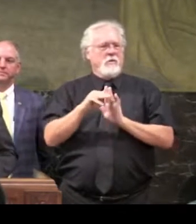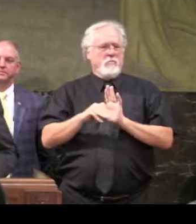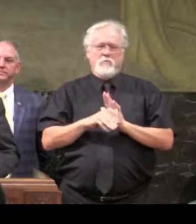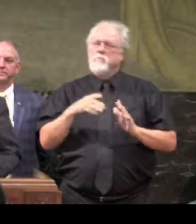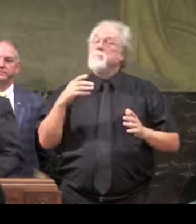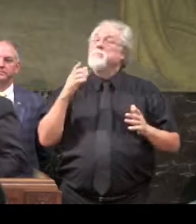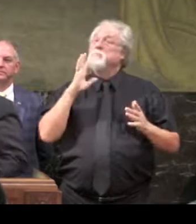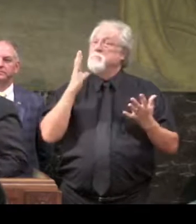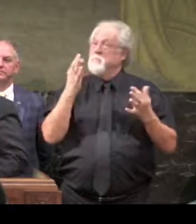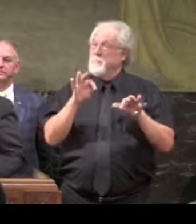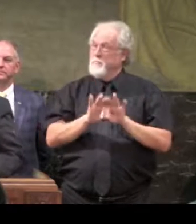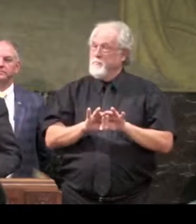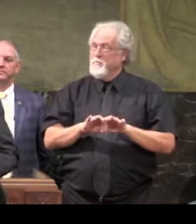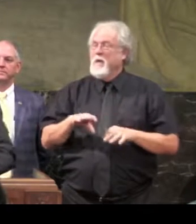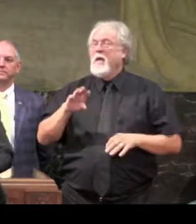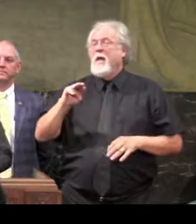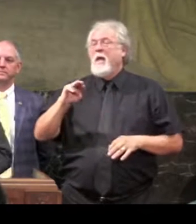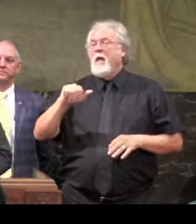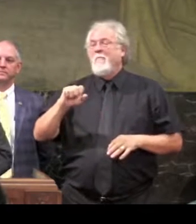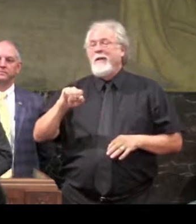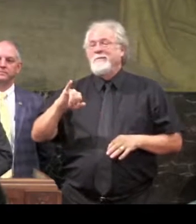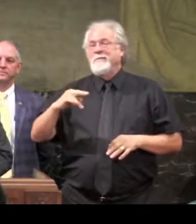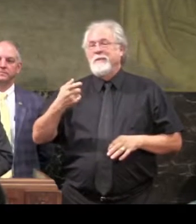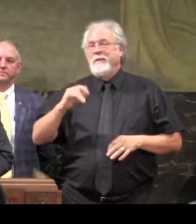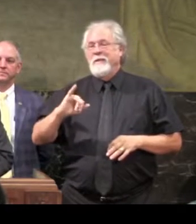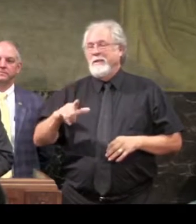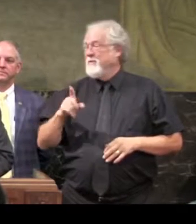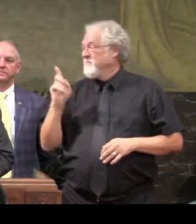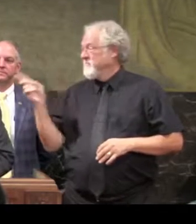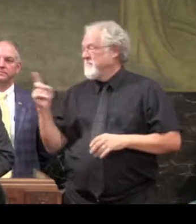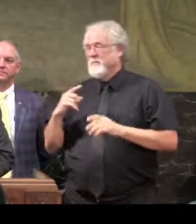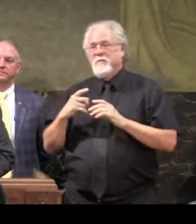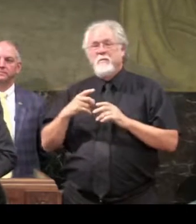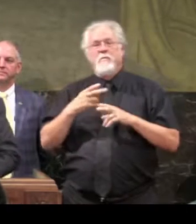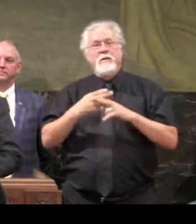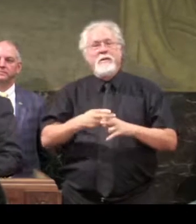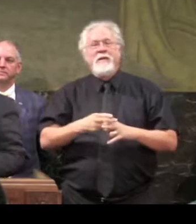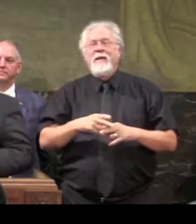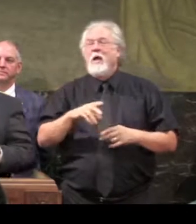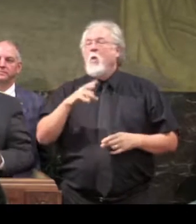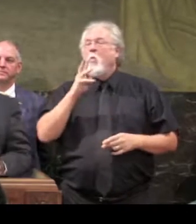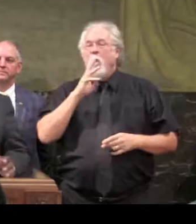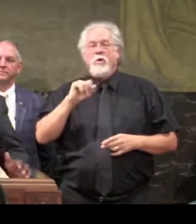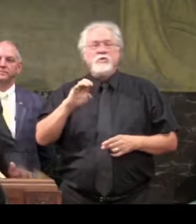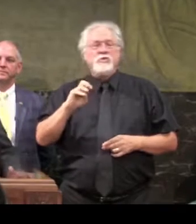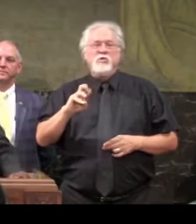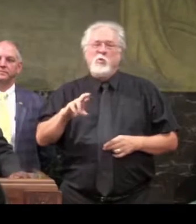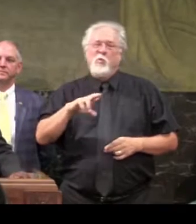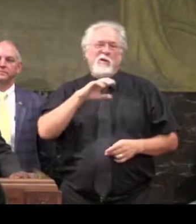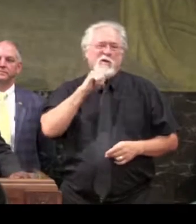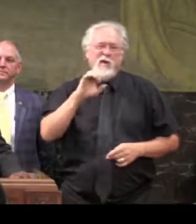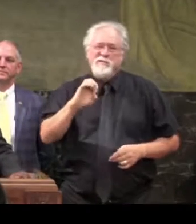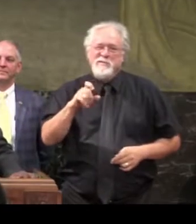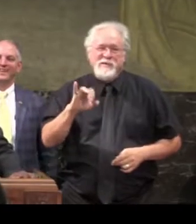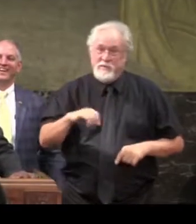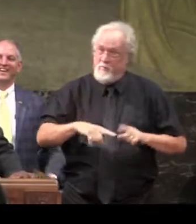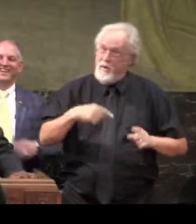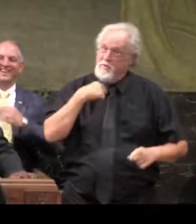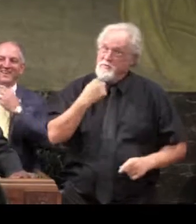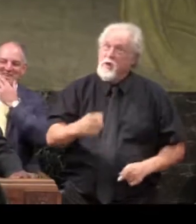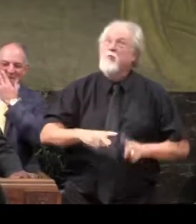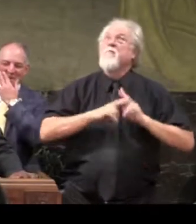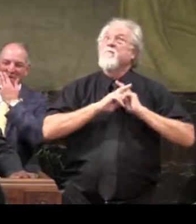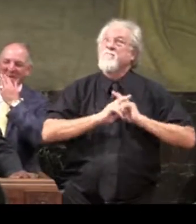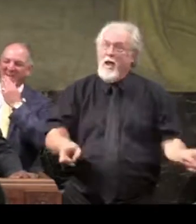significant. Now, Chairman Massengill indicated that water and sewer is not sexy. I can tell you it's very sexy to